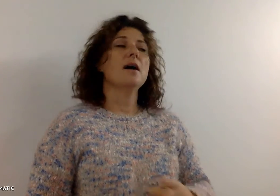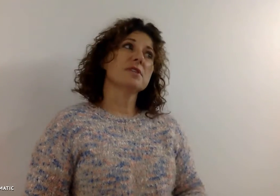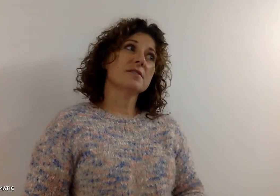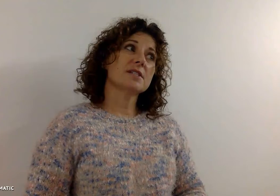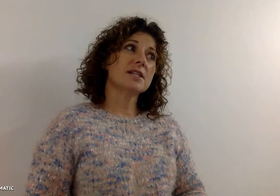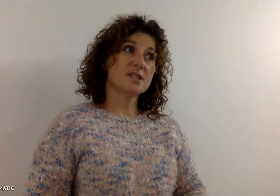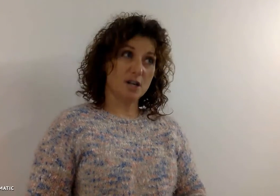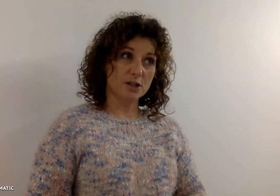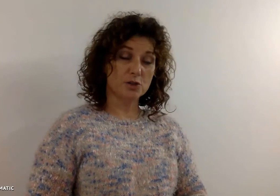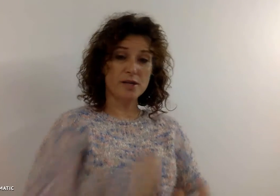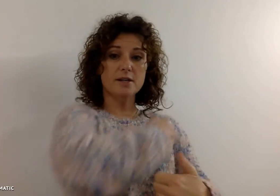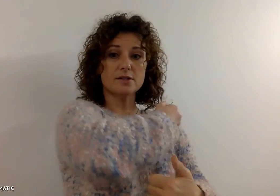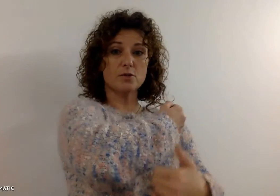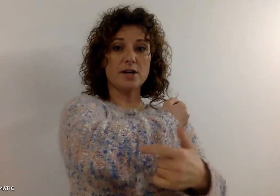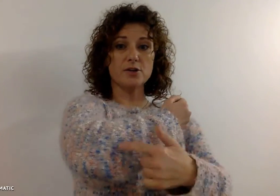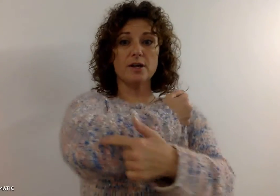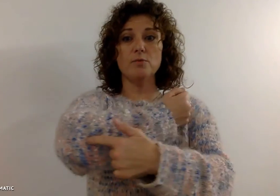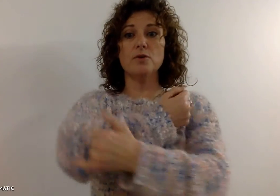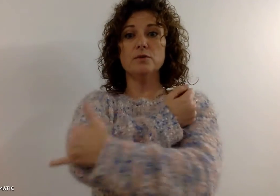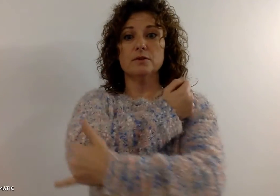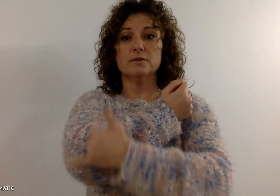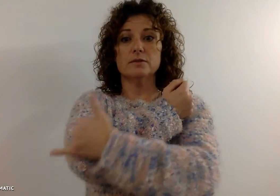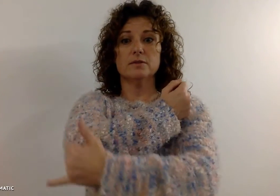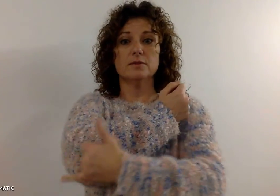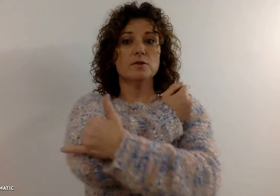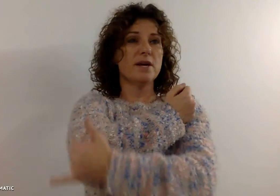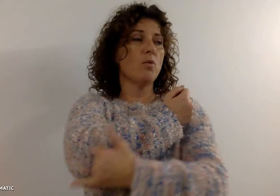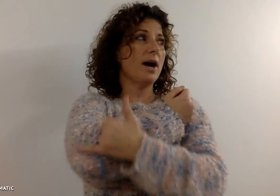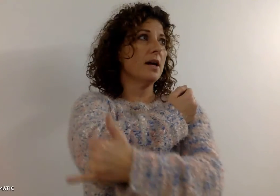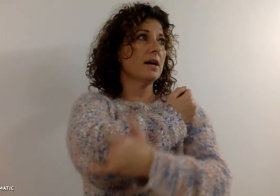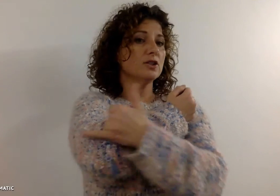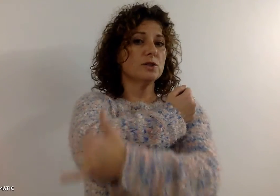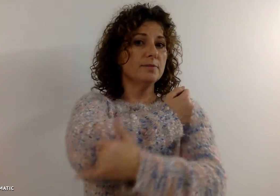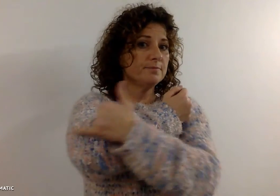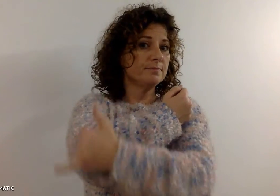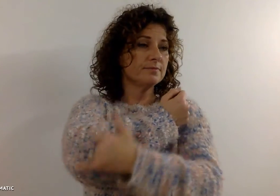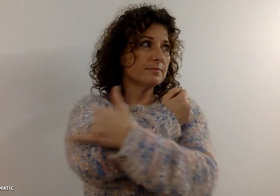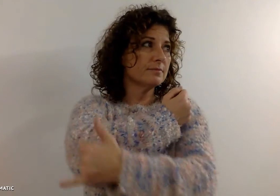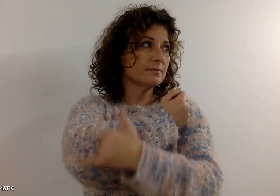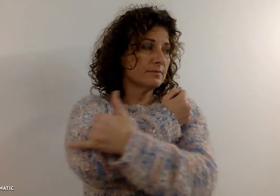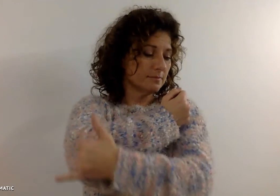Opposite of city is country. So on your elbow, you make a Y, country.